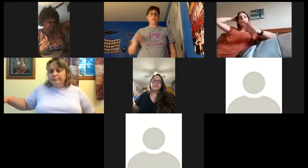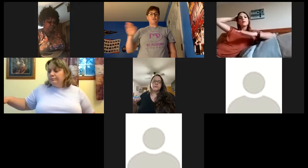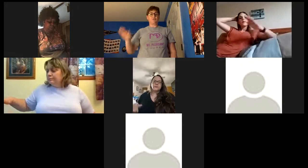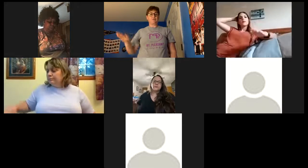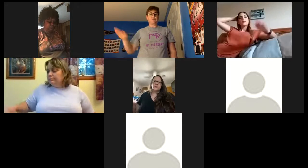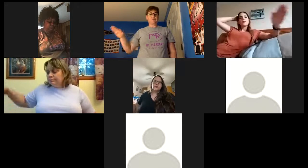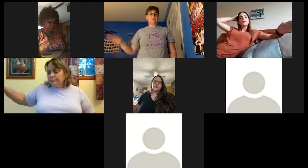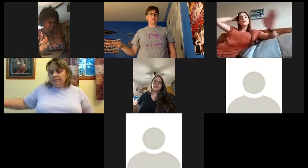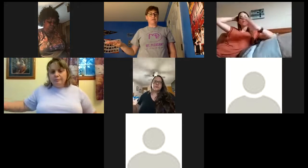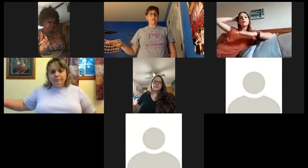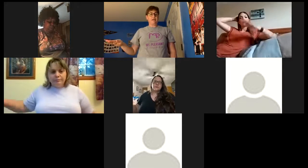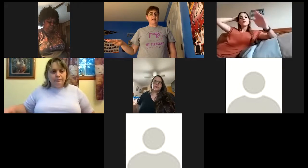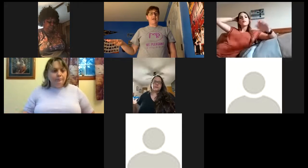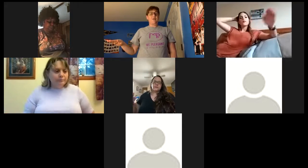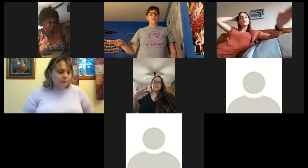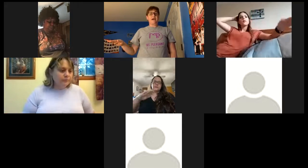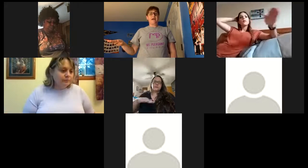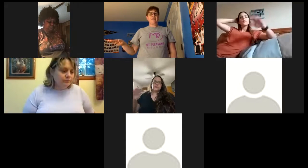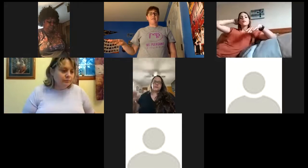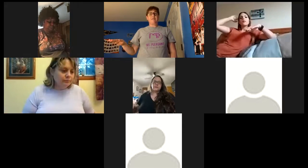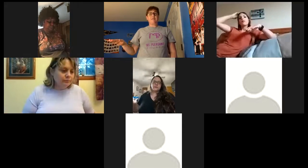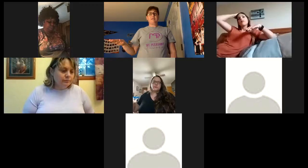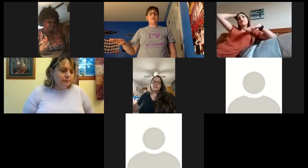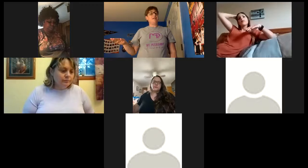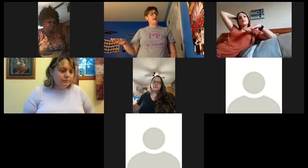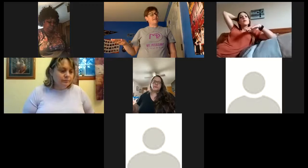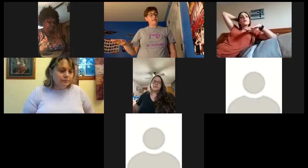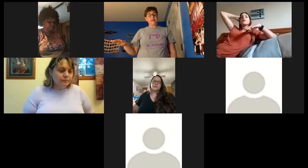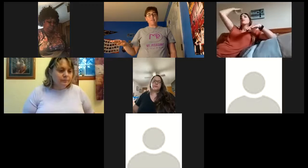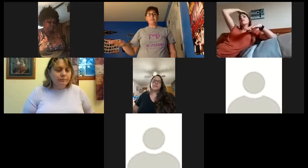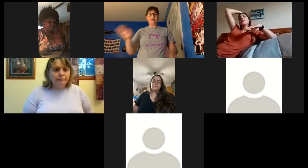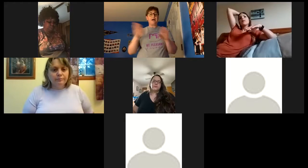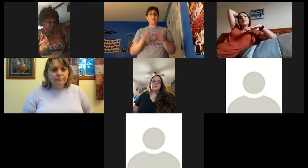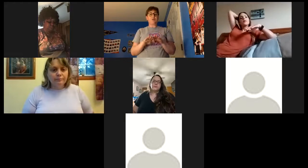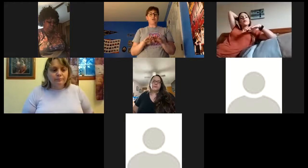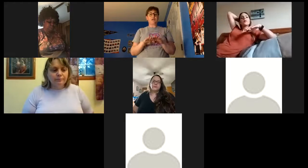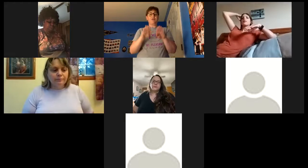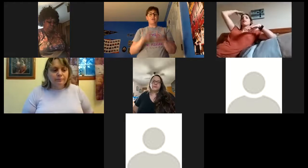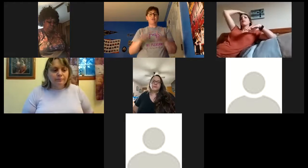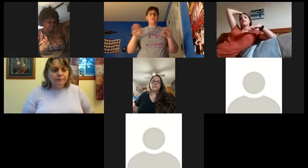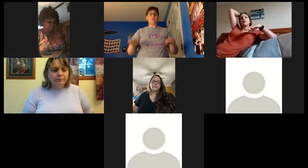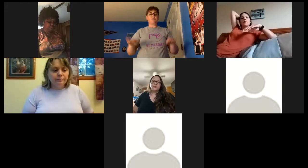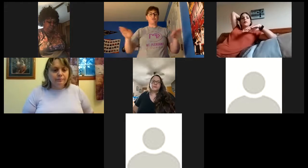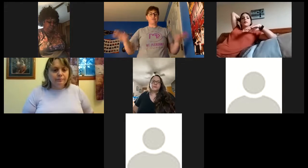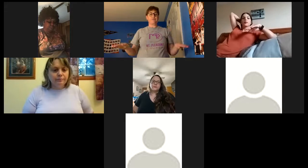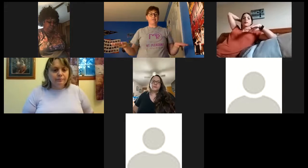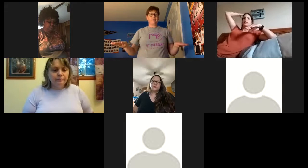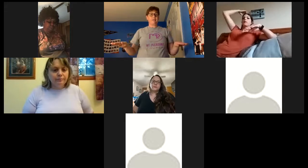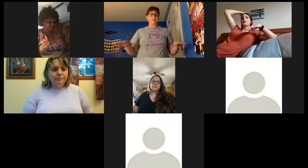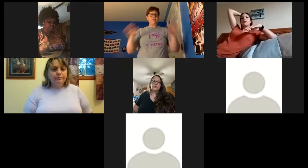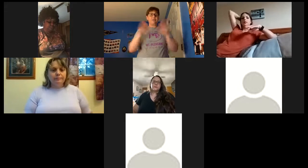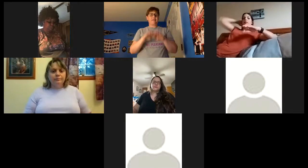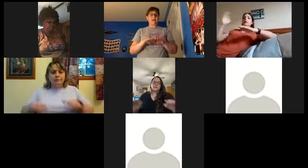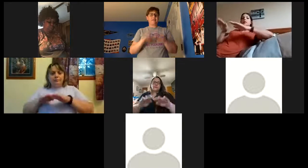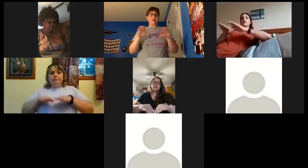got children. Now, a lot of times I will start here and do children.